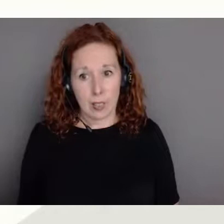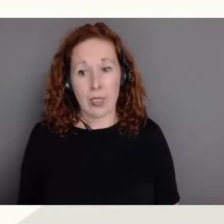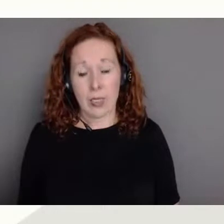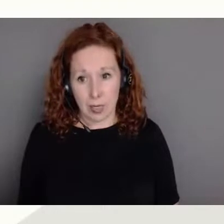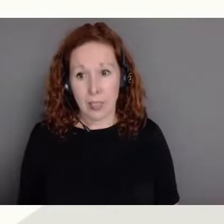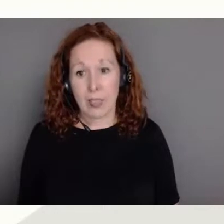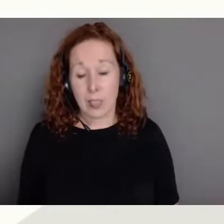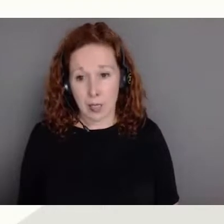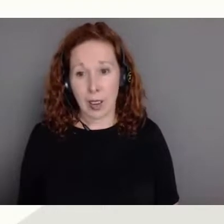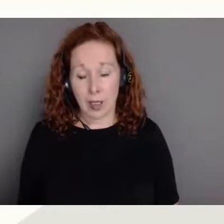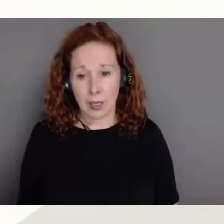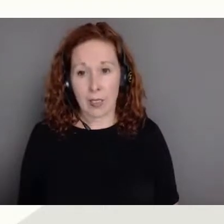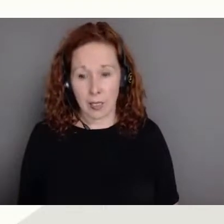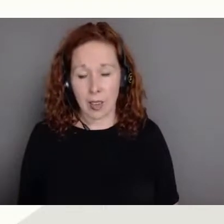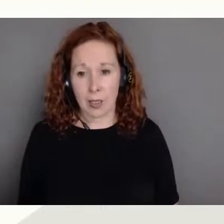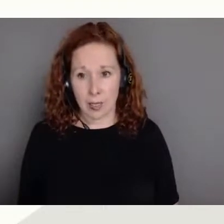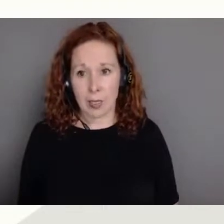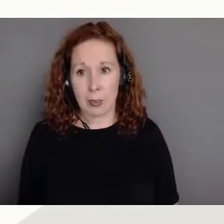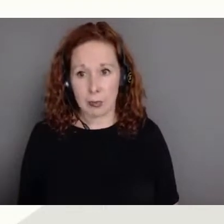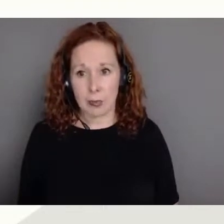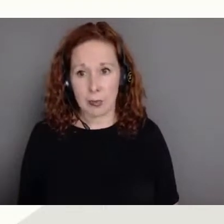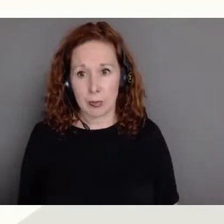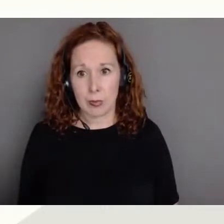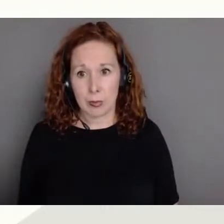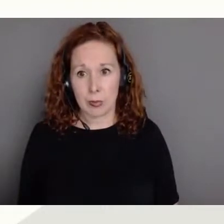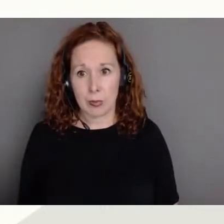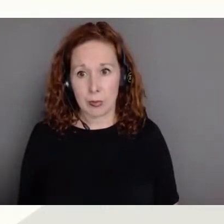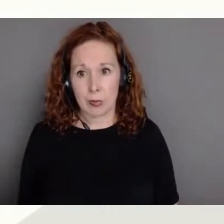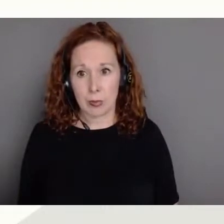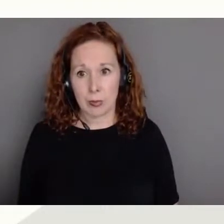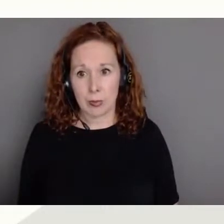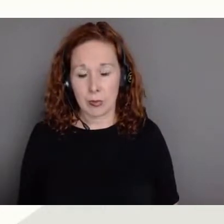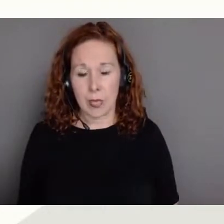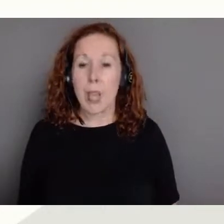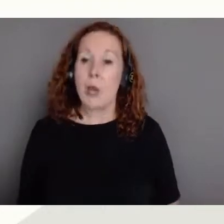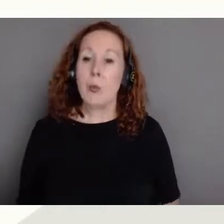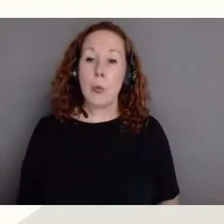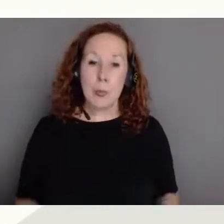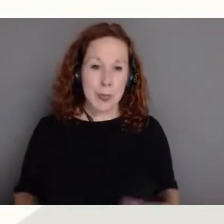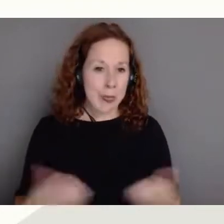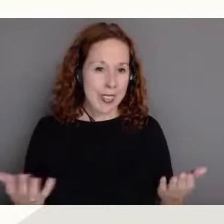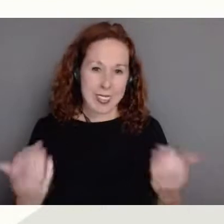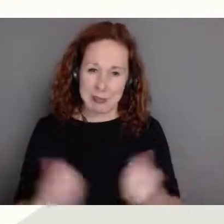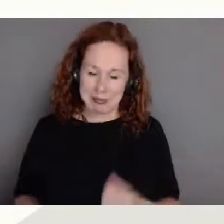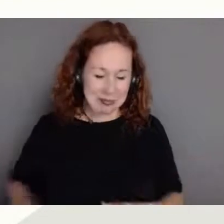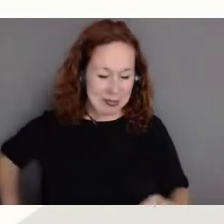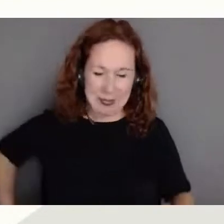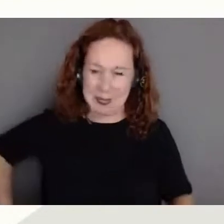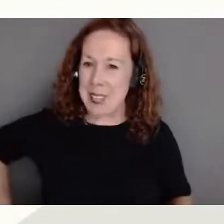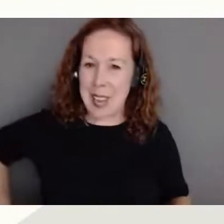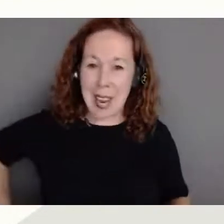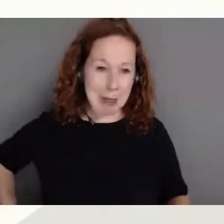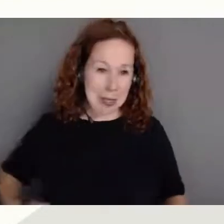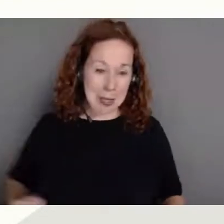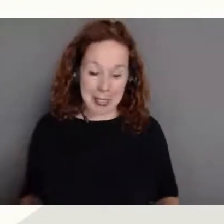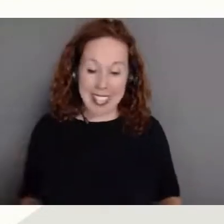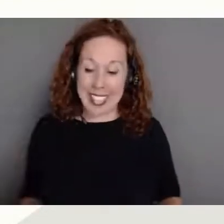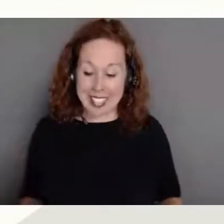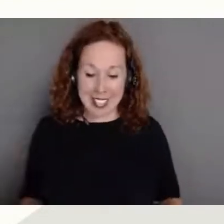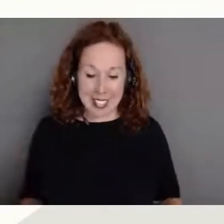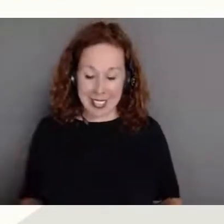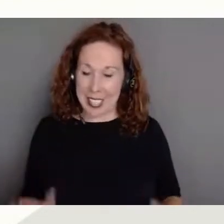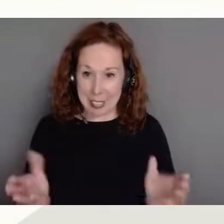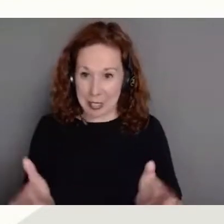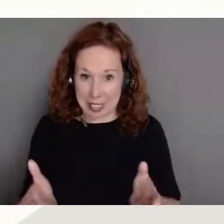I'm working on that. So, Yeah. Yeah. um, rewarding work though, I imagine. Like very, yeah,